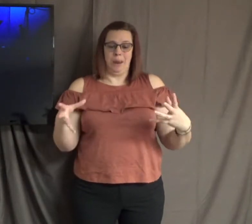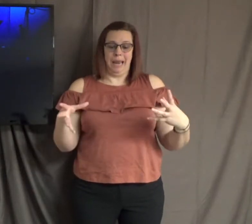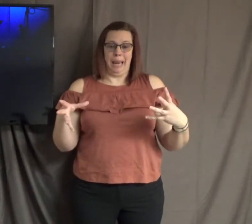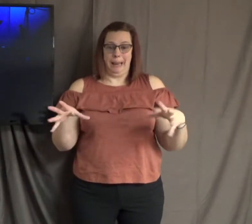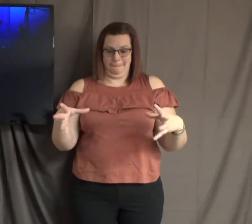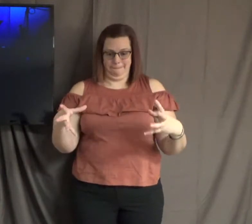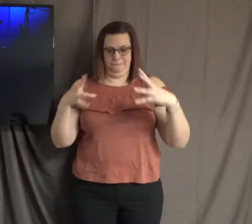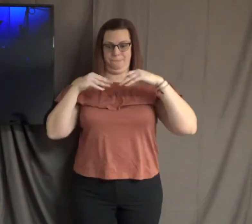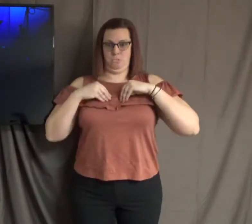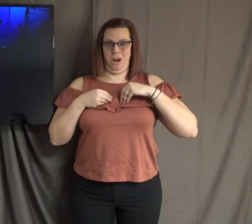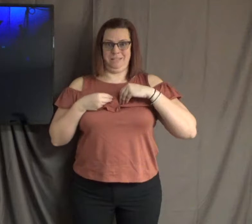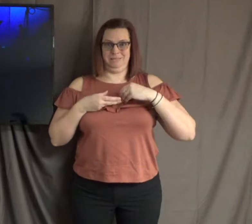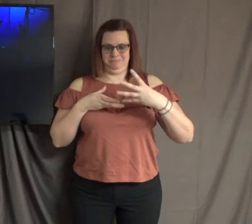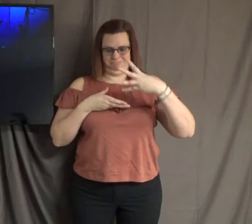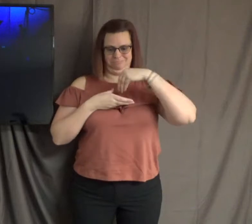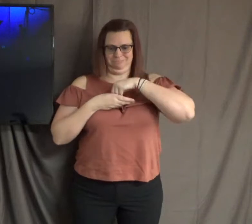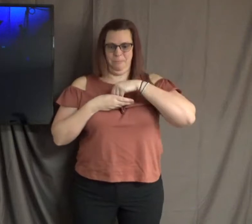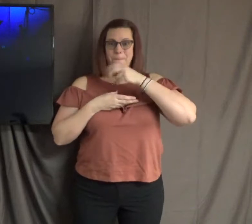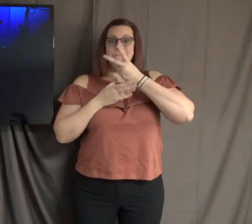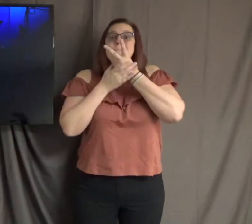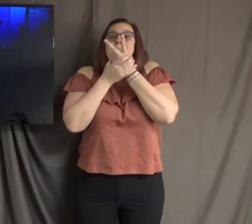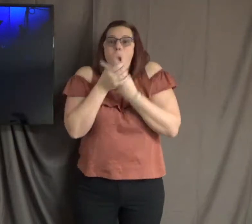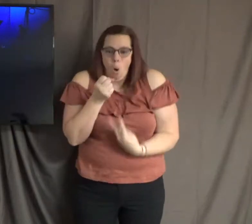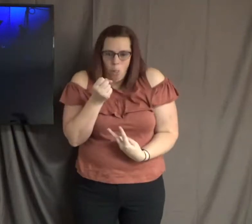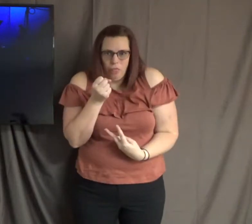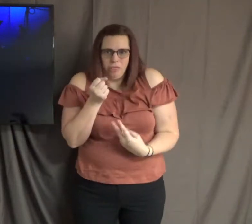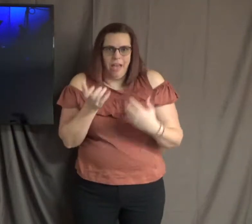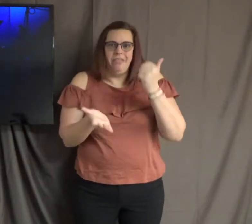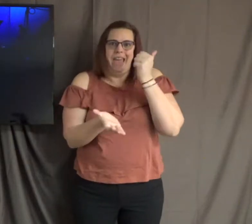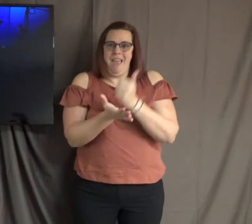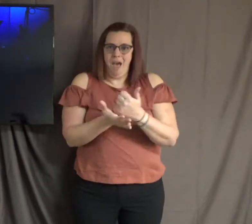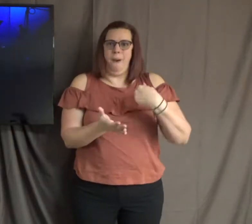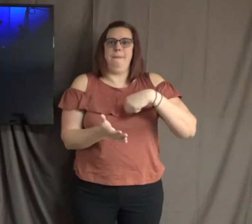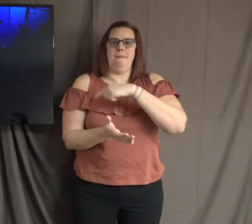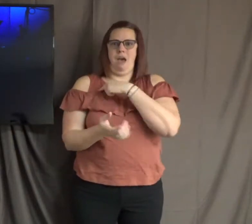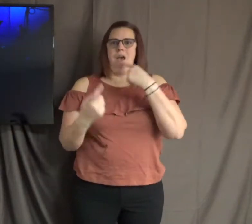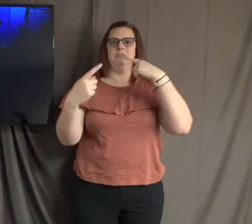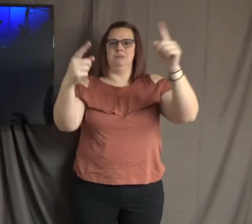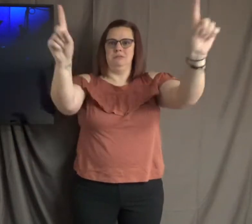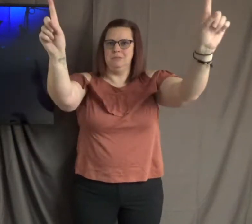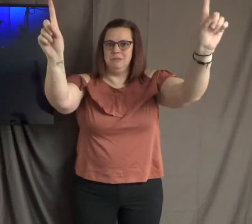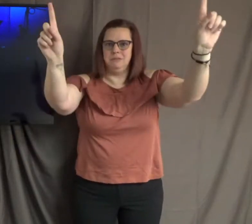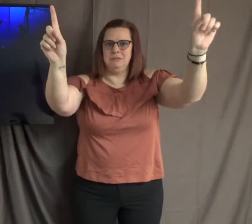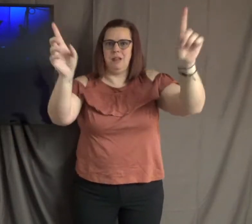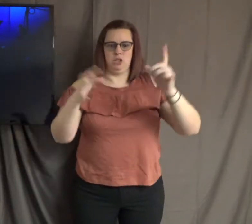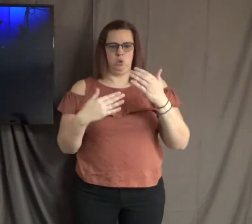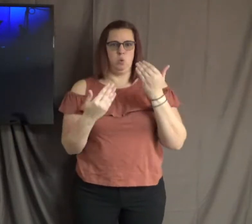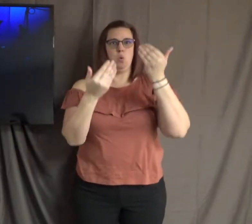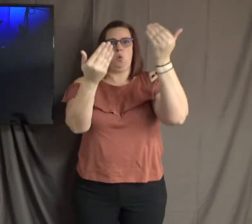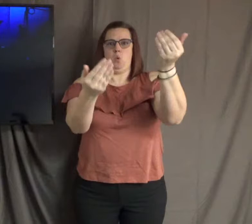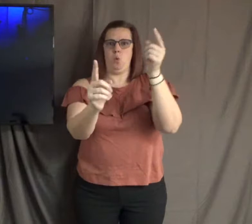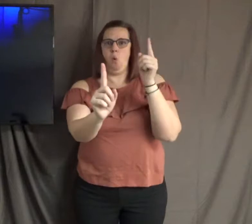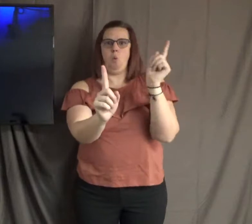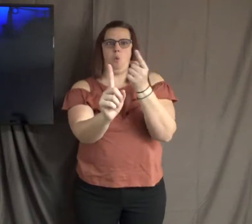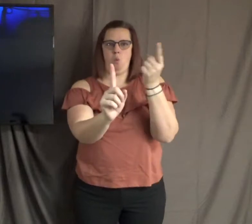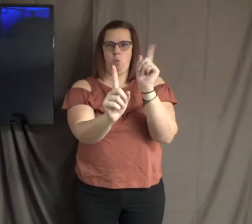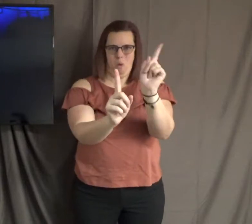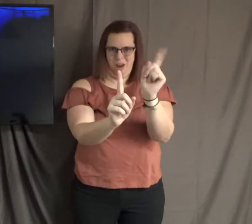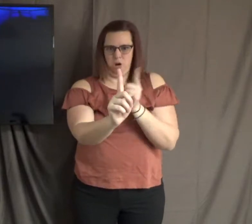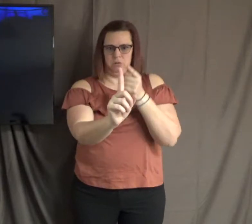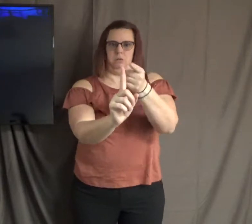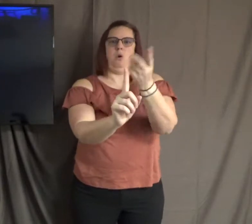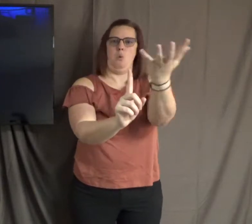help us excel to where it is that we want to be. See, the opposite of winning